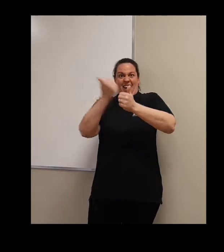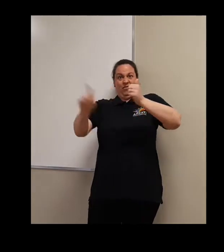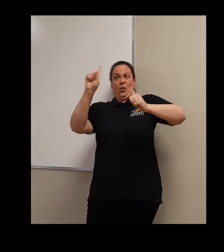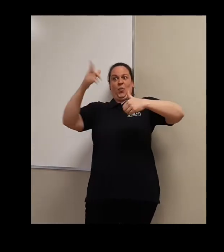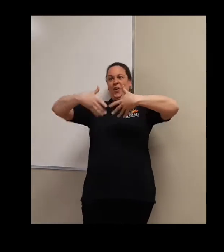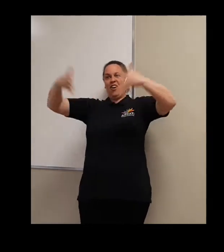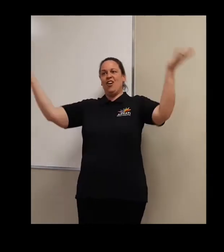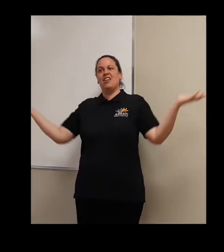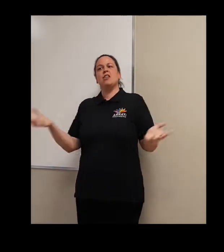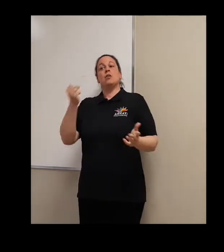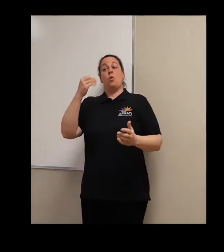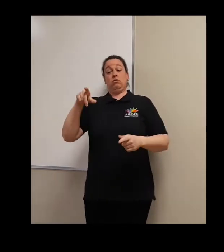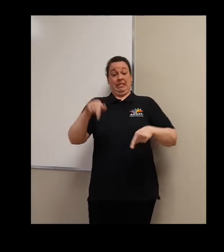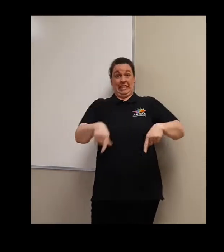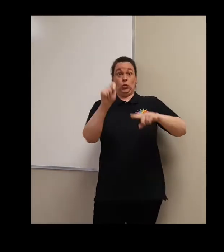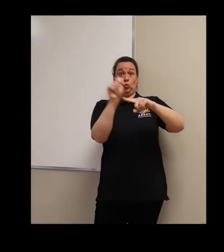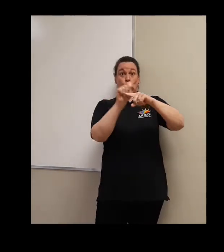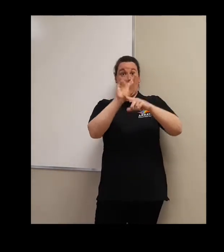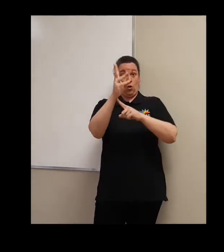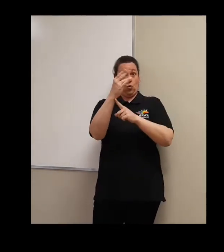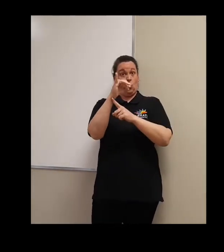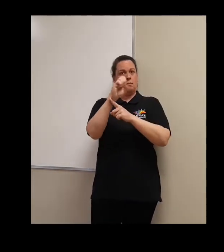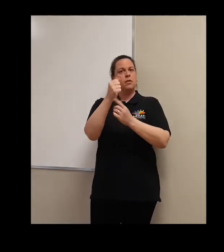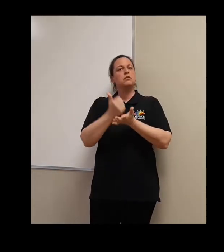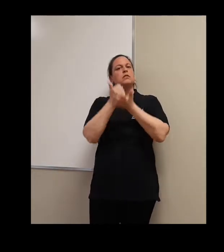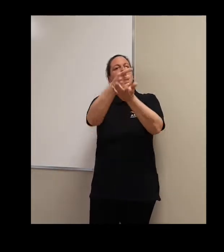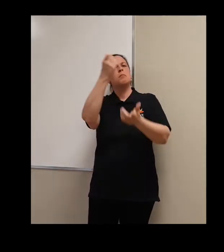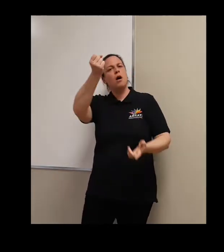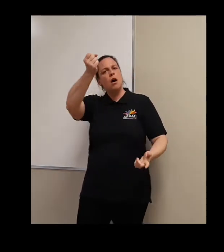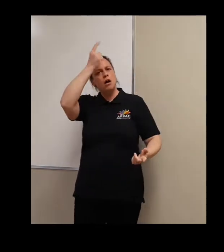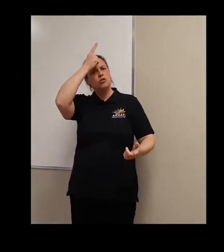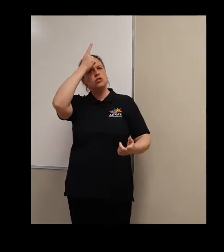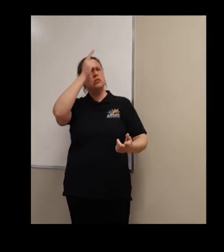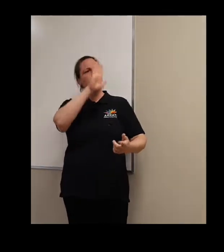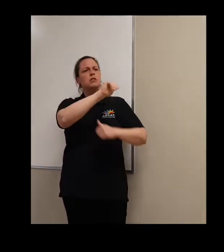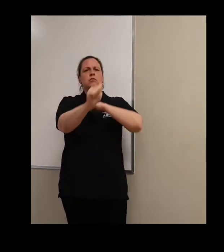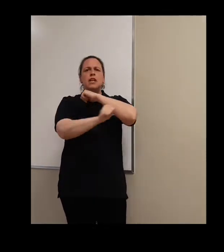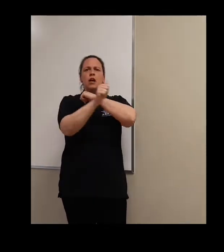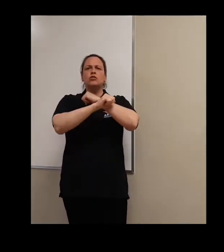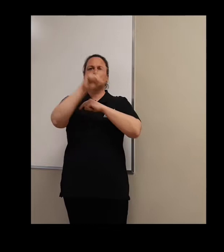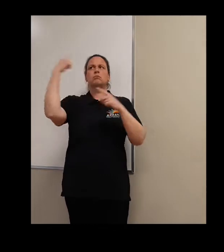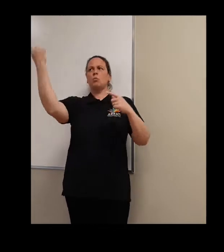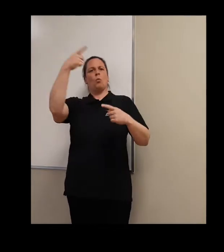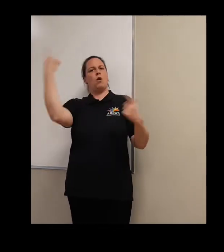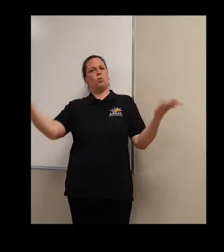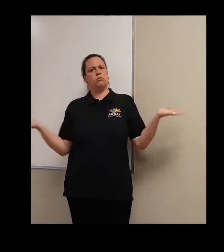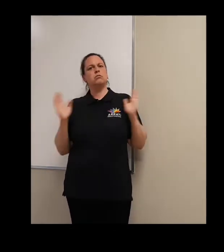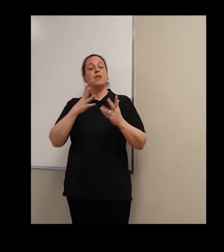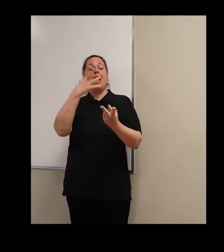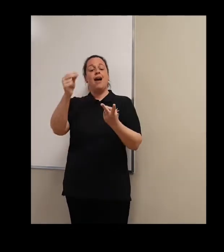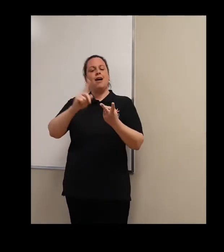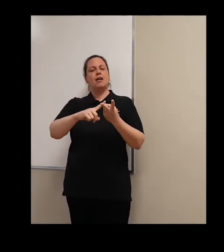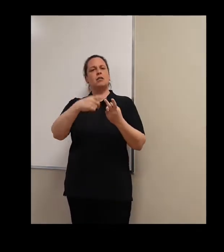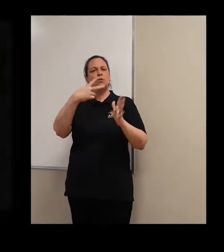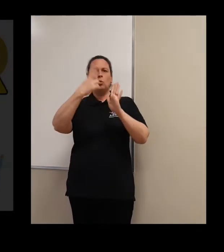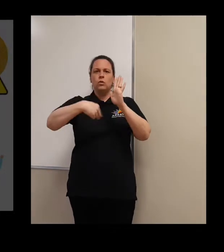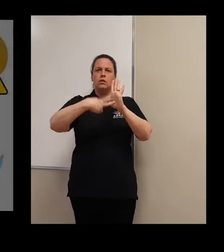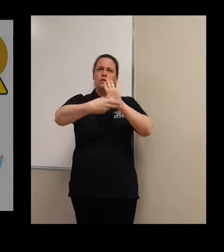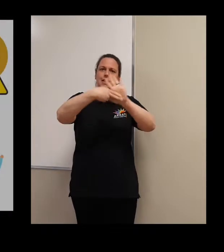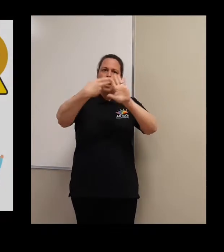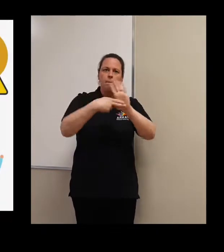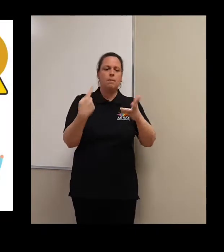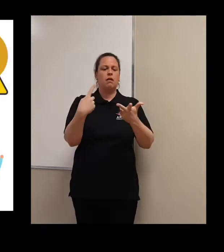on the street, everywhere. In this training, WHMIS will help you to understand the dangers around you. It will help you to read